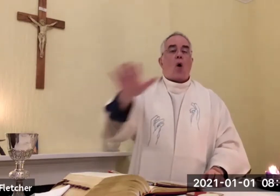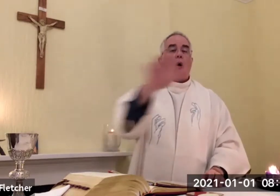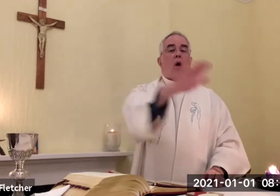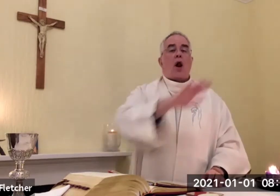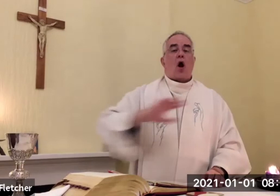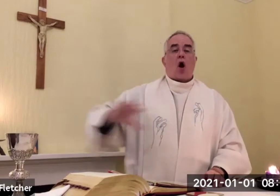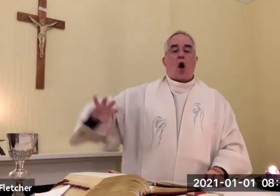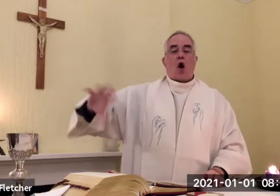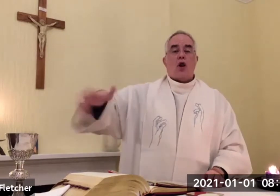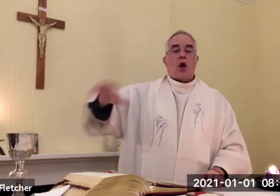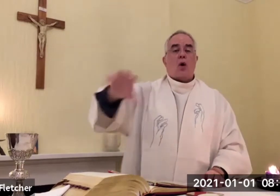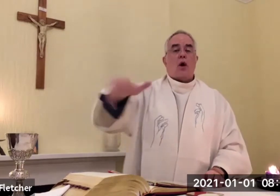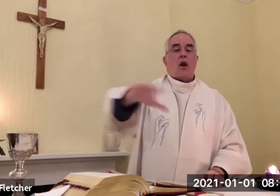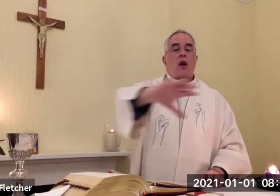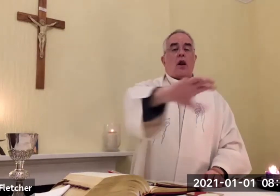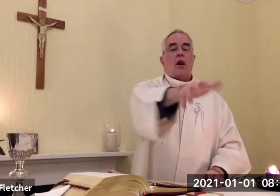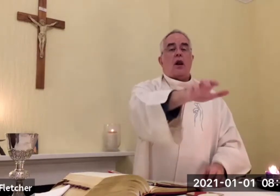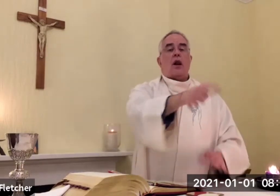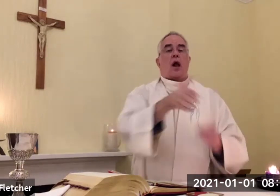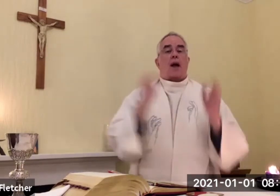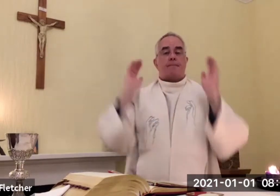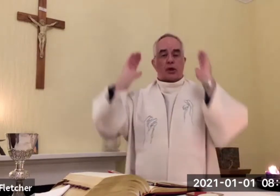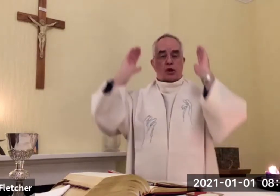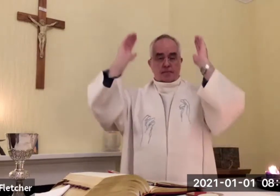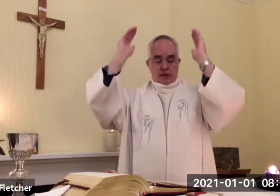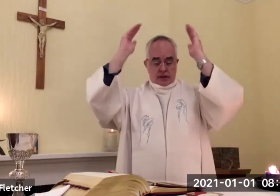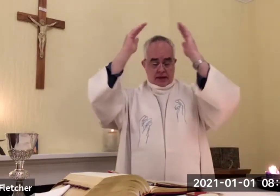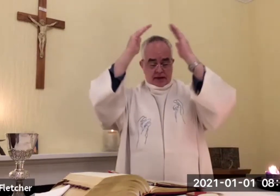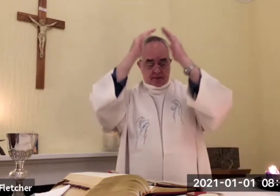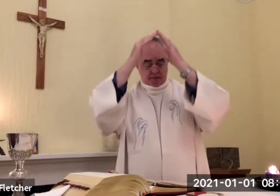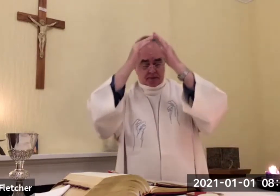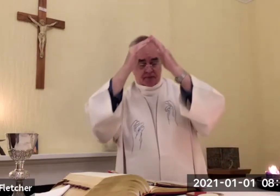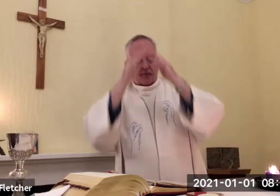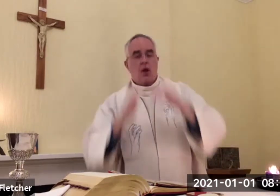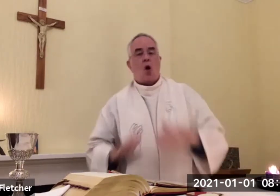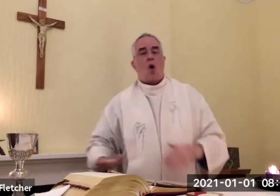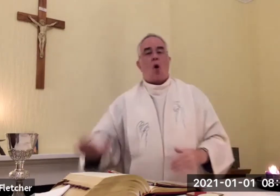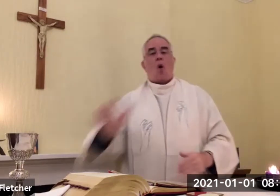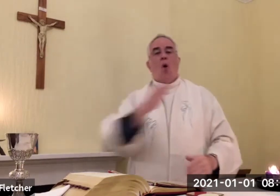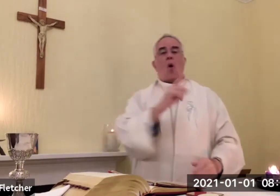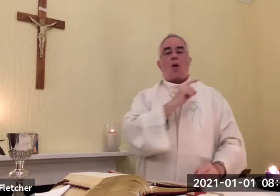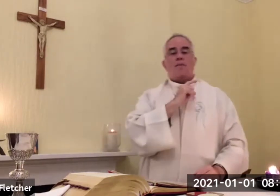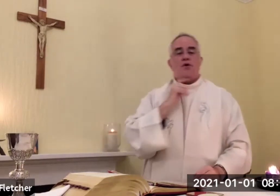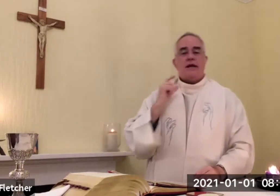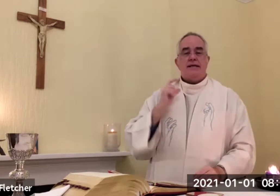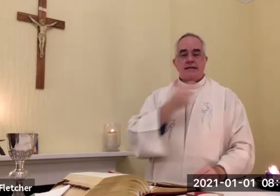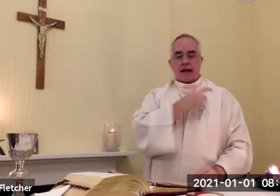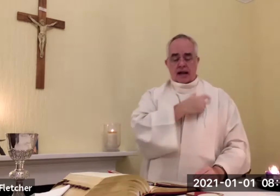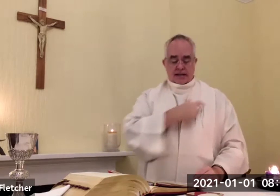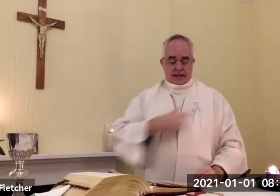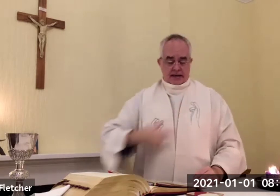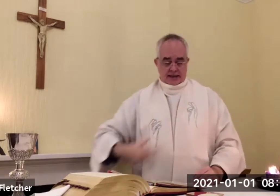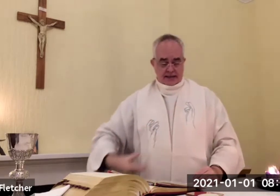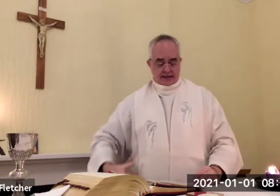or our local bishops or priests and deacons.